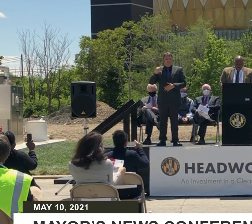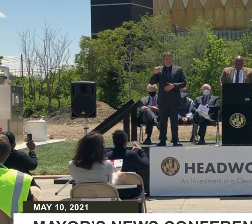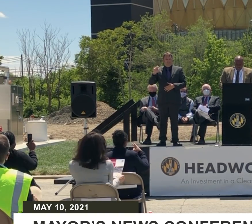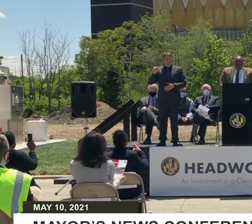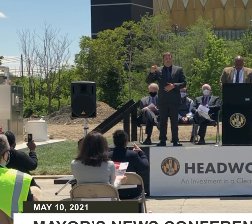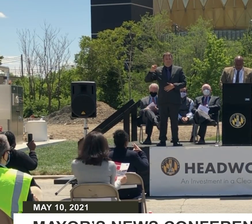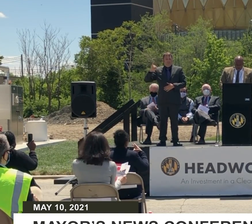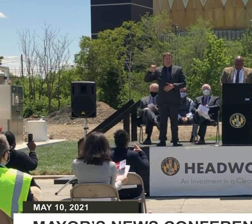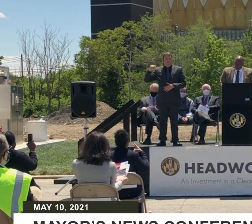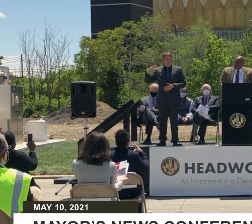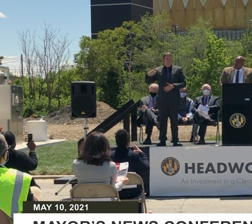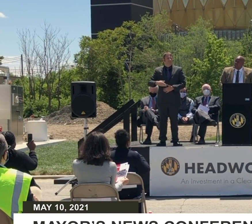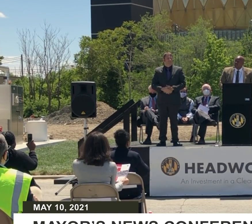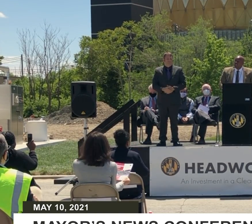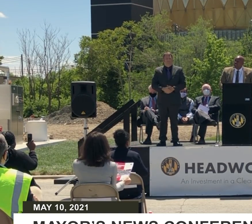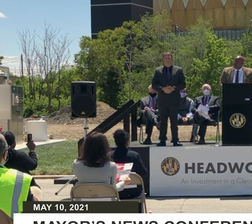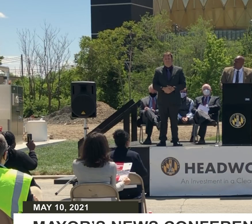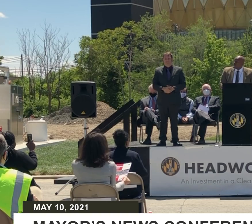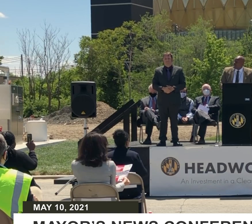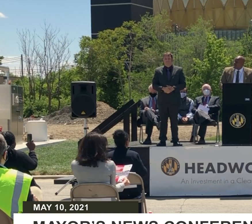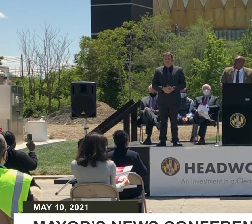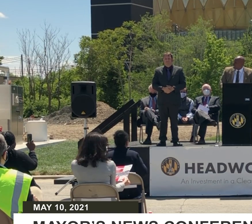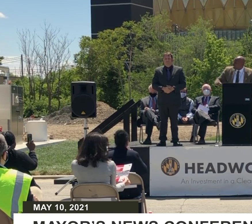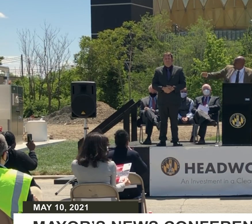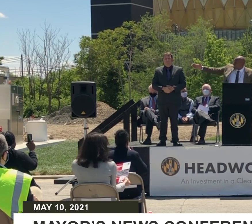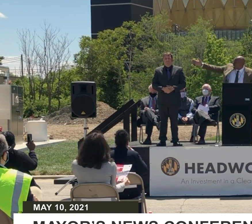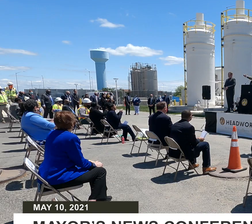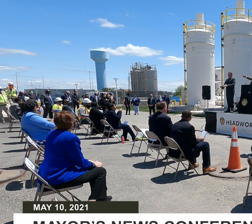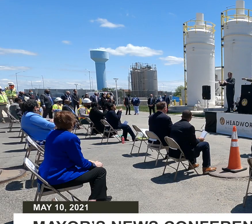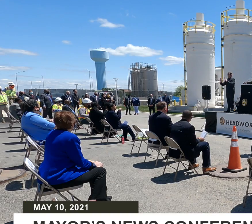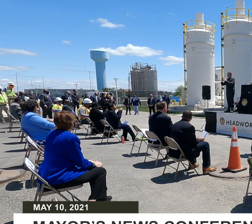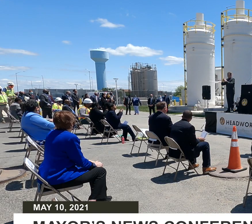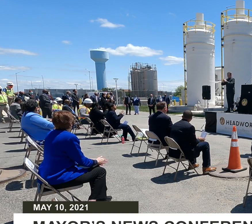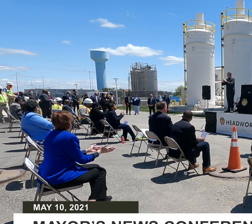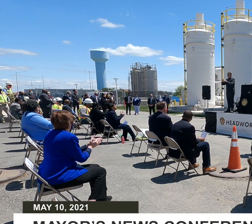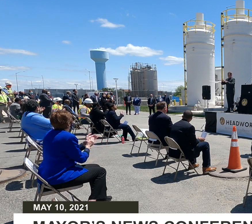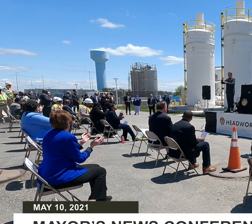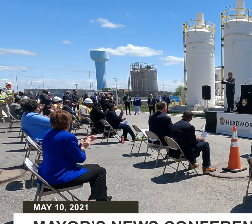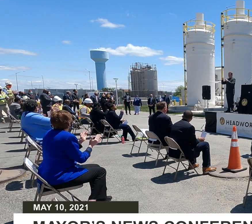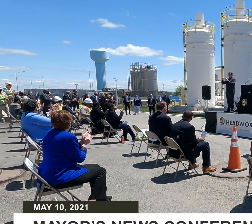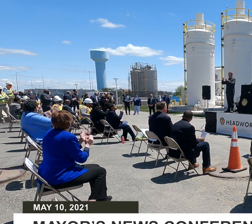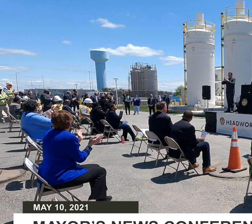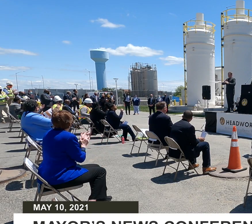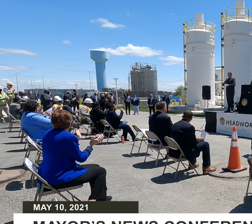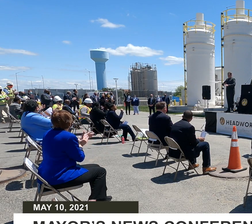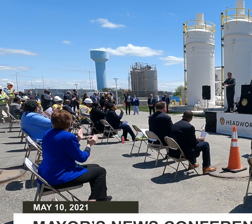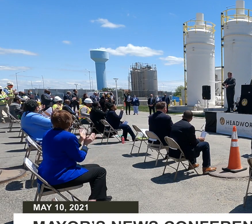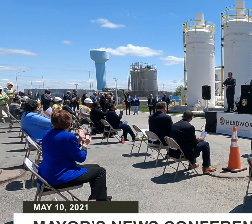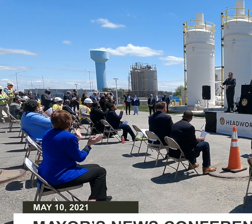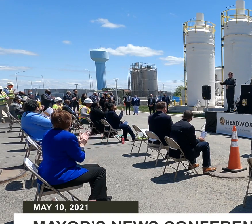We have our city administrator, Christopher Shorter.